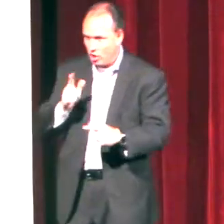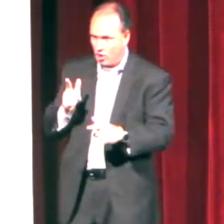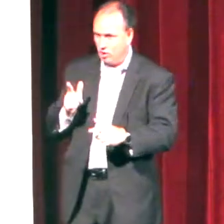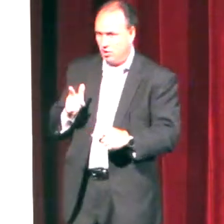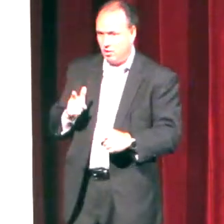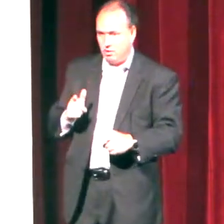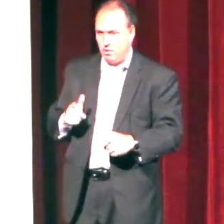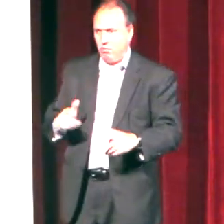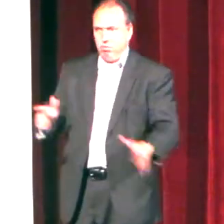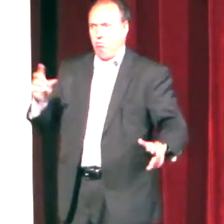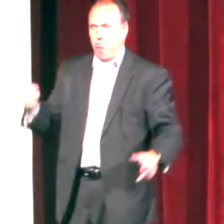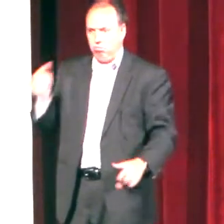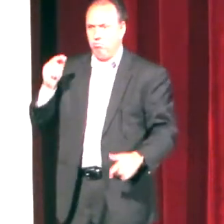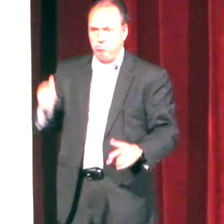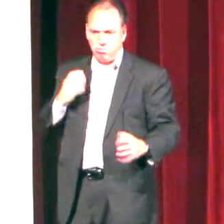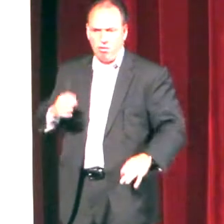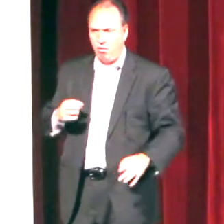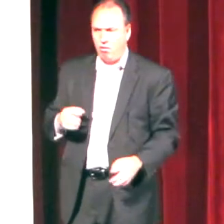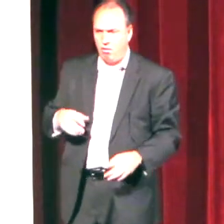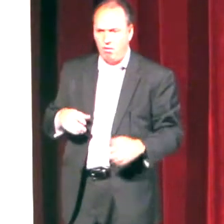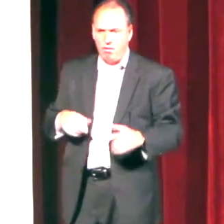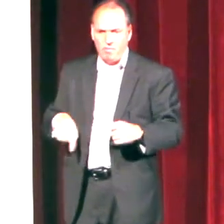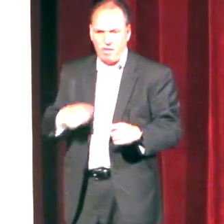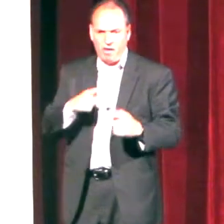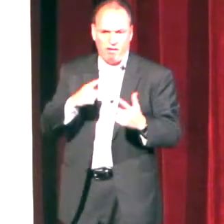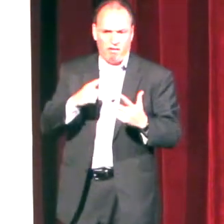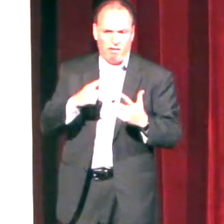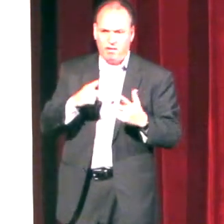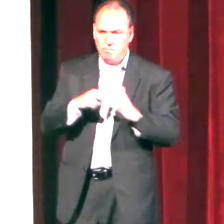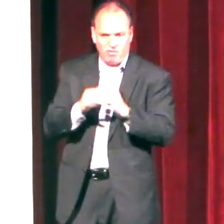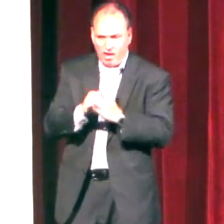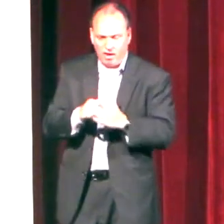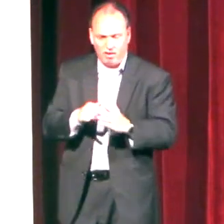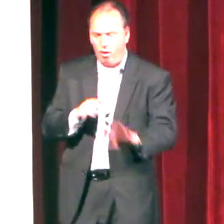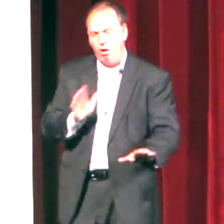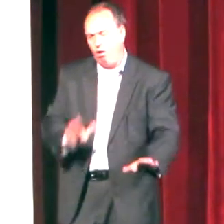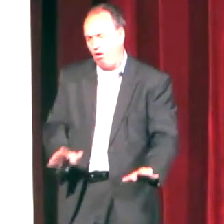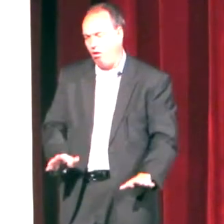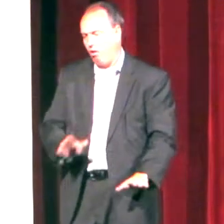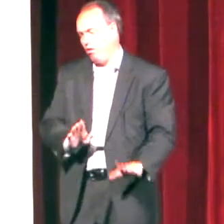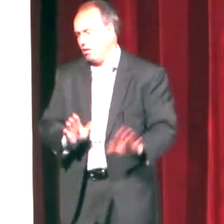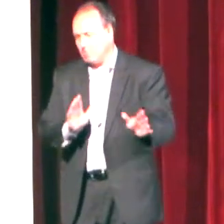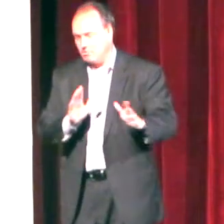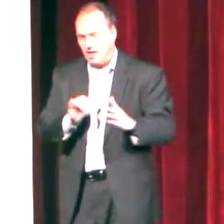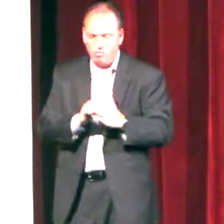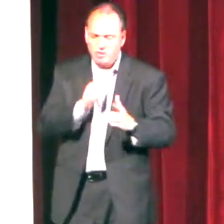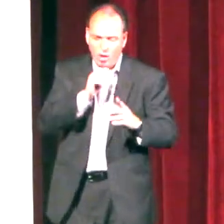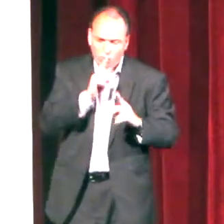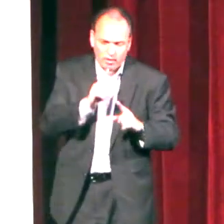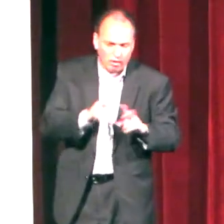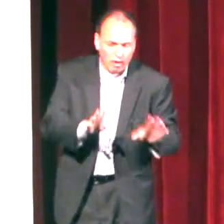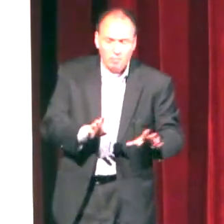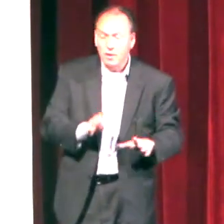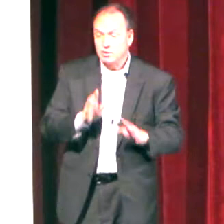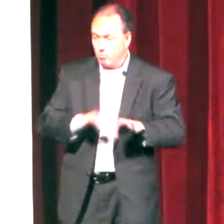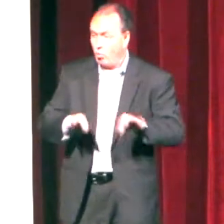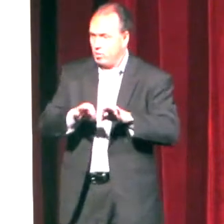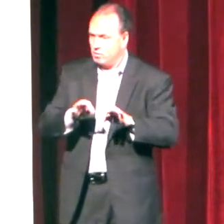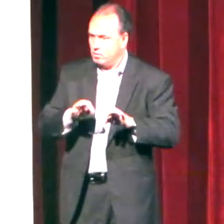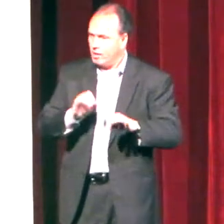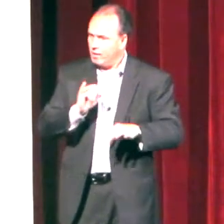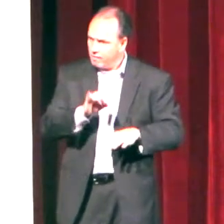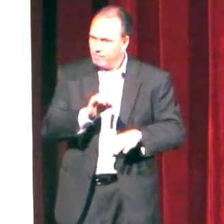off, that they didn't mean that, or that wasn't, what they meant, or that type of thing. But it's important that